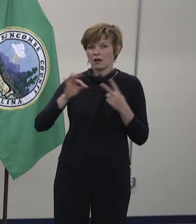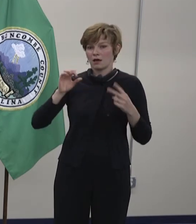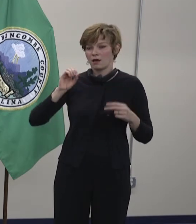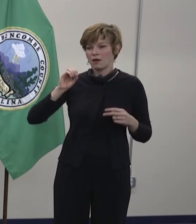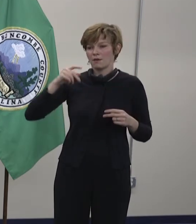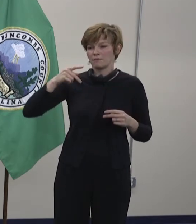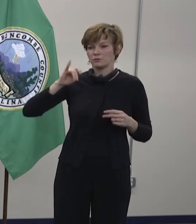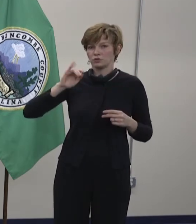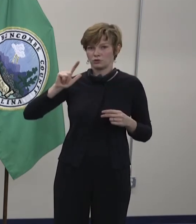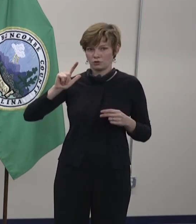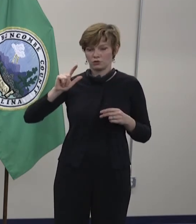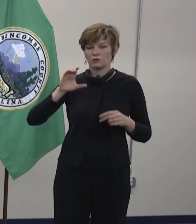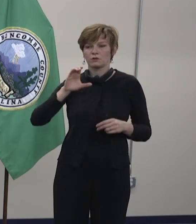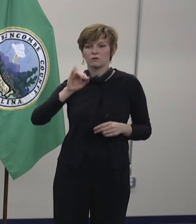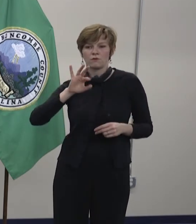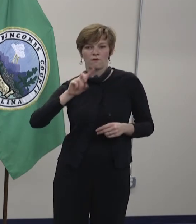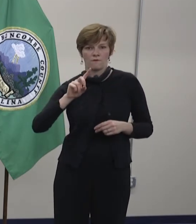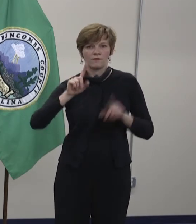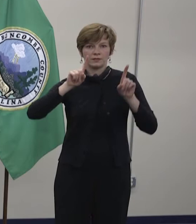program yesterday.